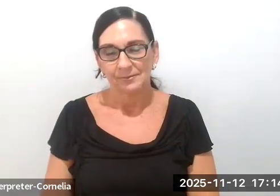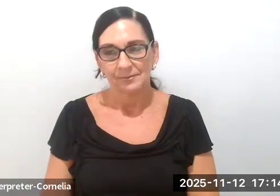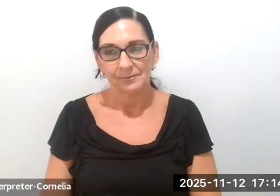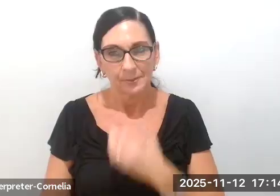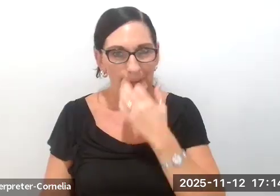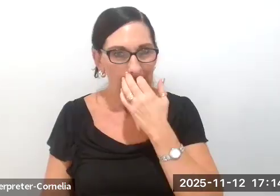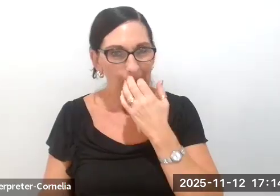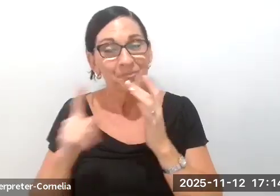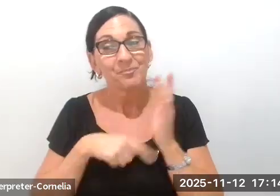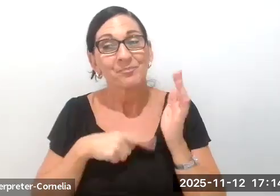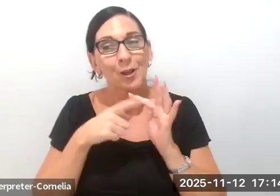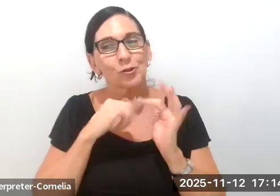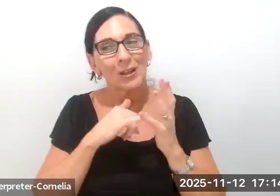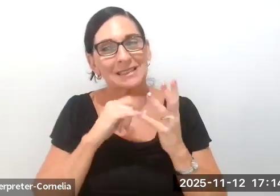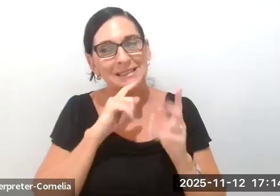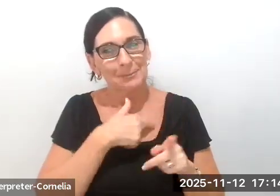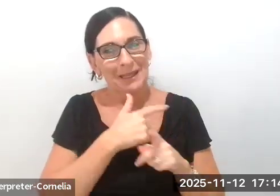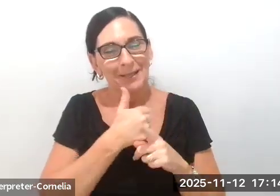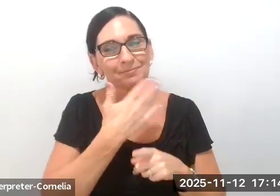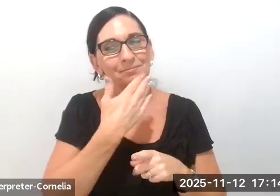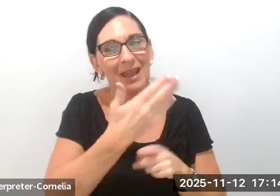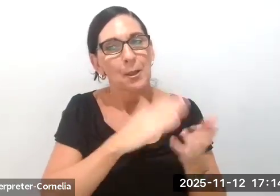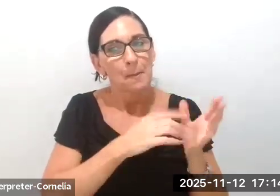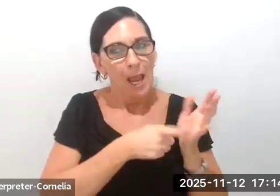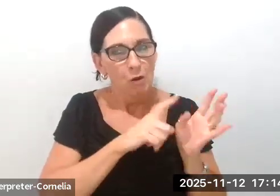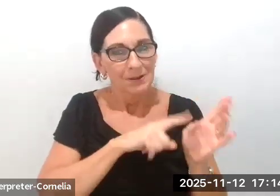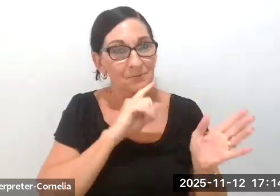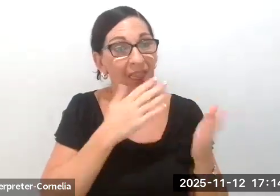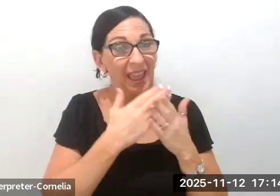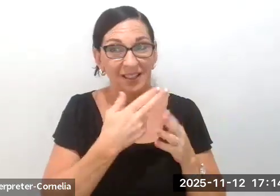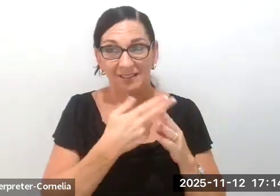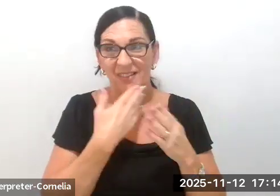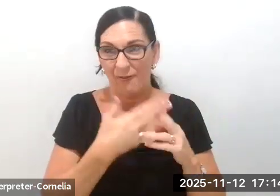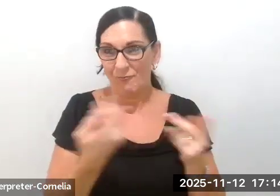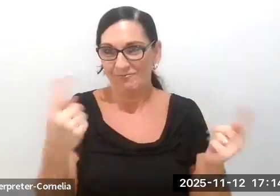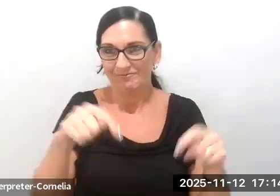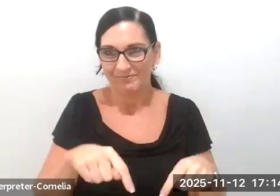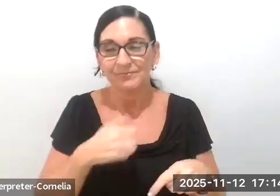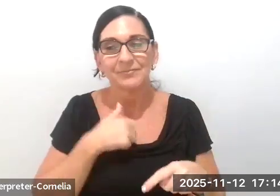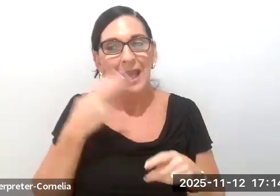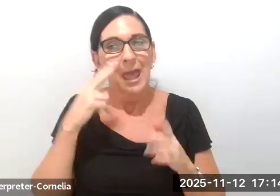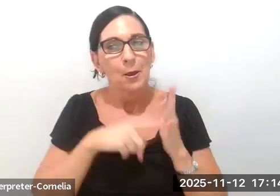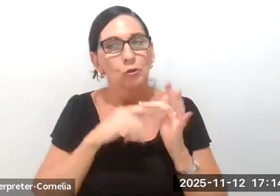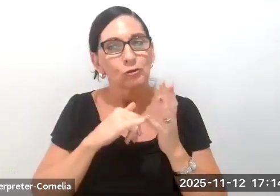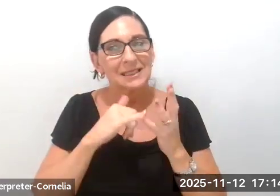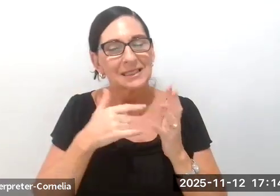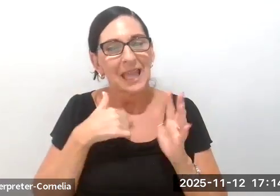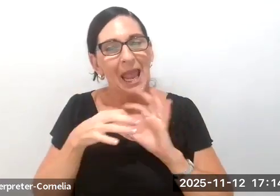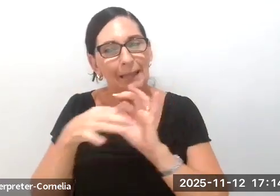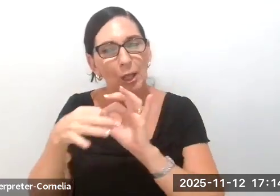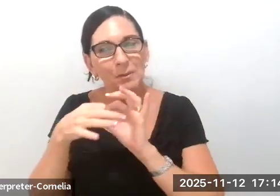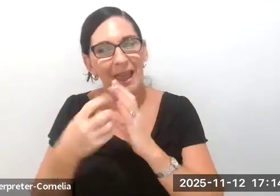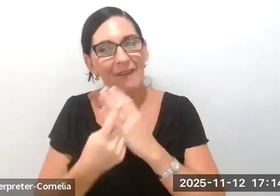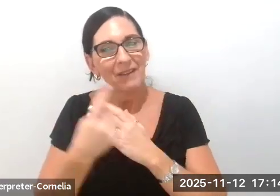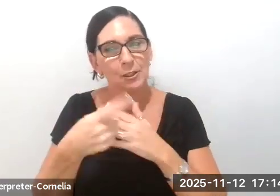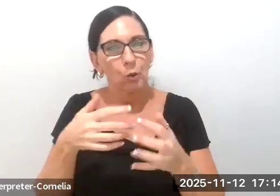Jess speaking. Thanks so much, Mary, and thank you all for being here. I'm Jess. I'm the Engagement in Events Coordinator